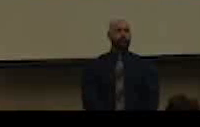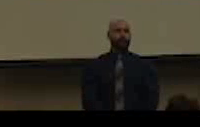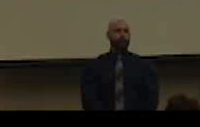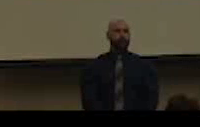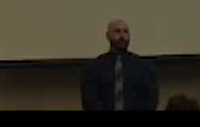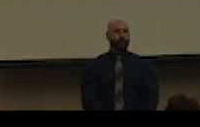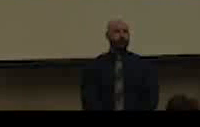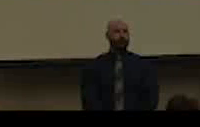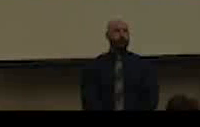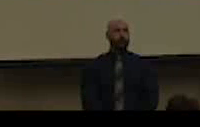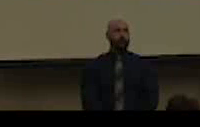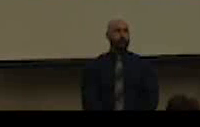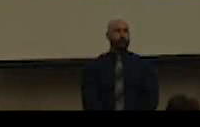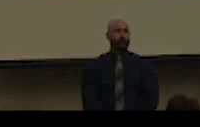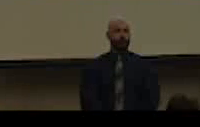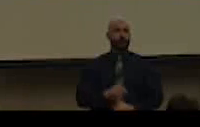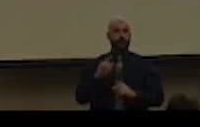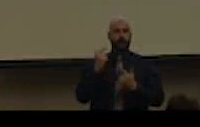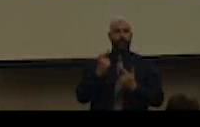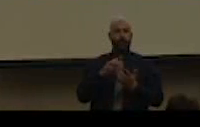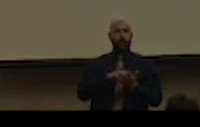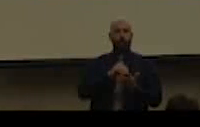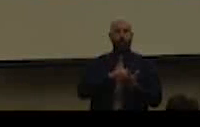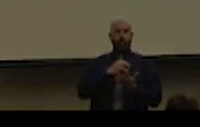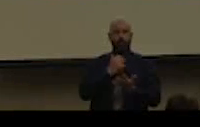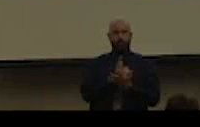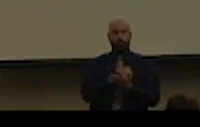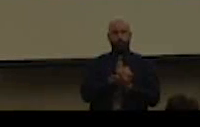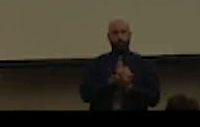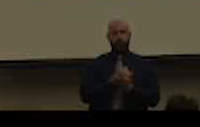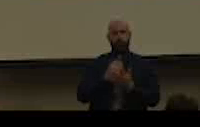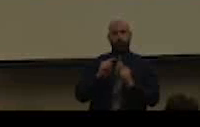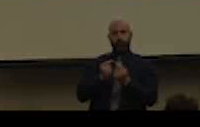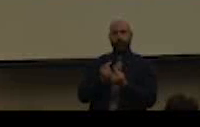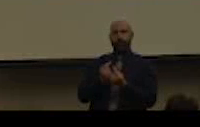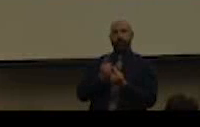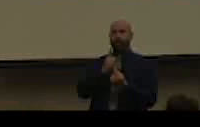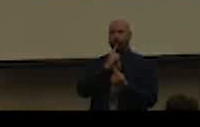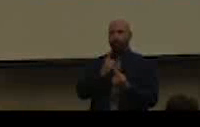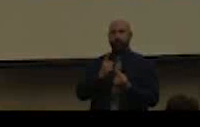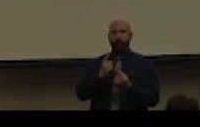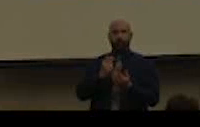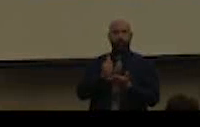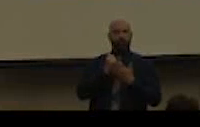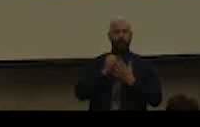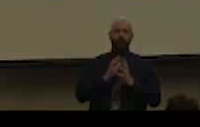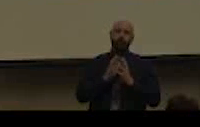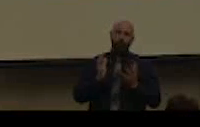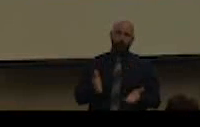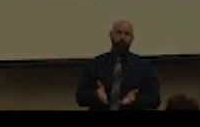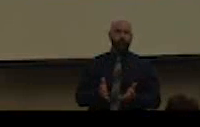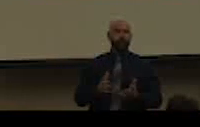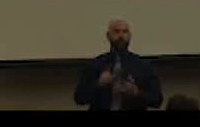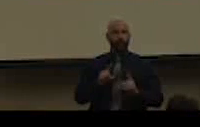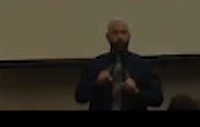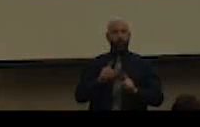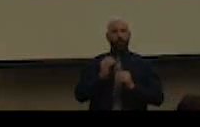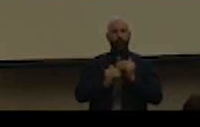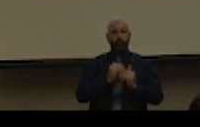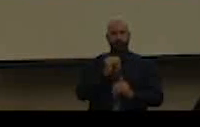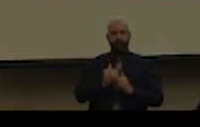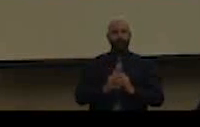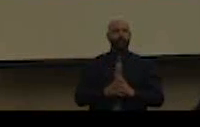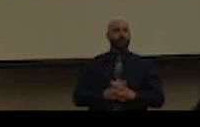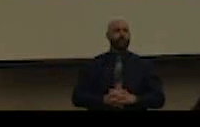it's certainly been a learning opportunity for me, and that team has been very gracious with me during that process. It's interesting, you know, there's been this, in